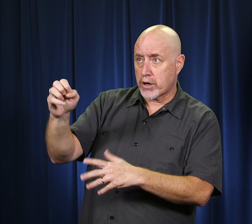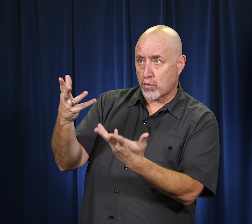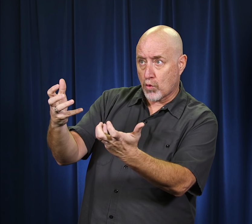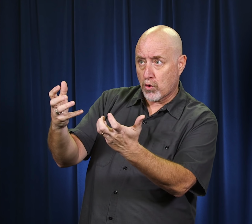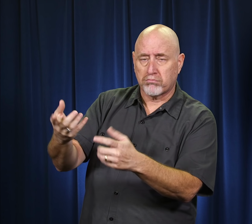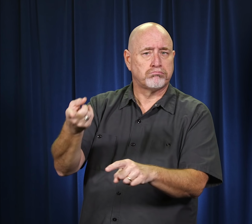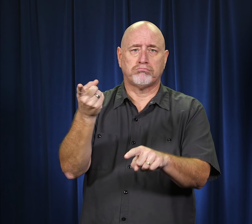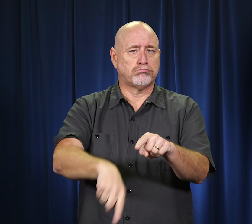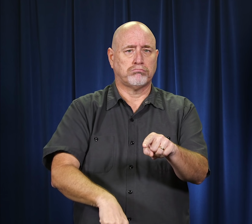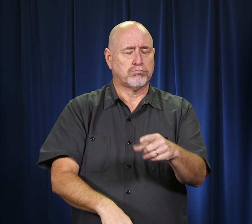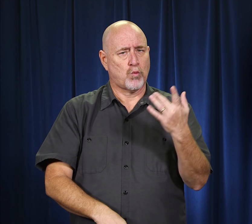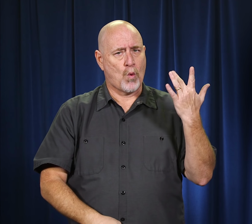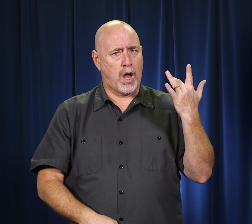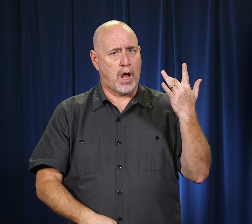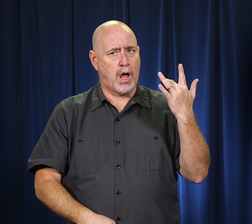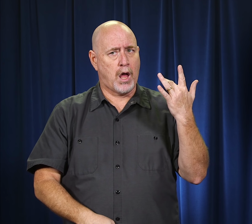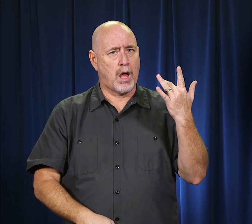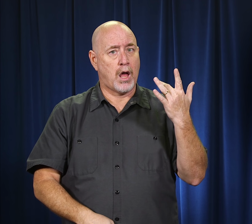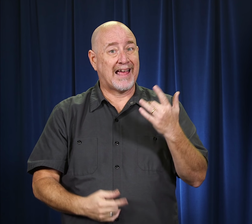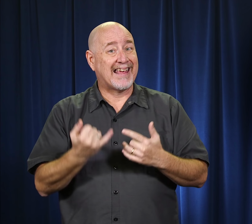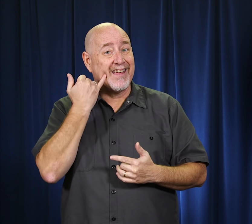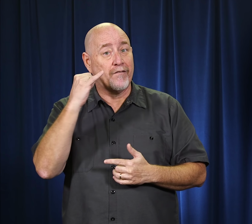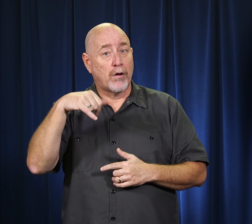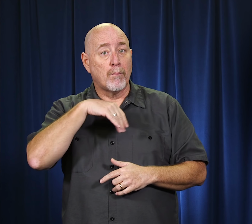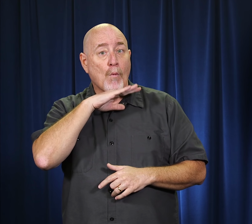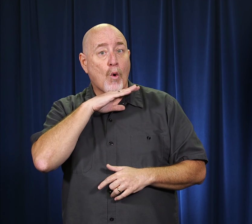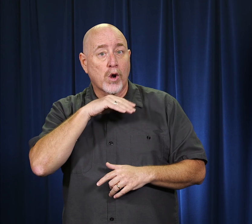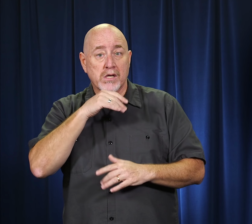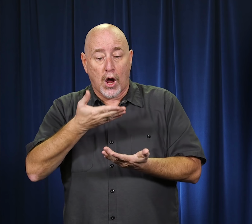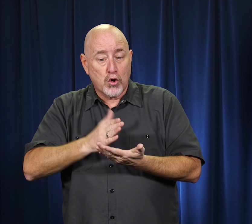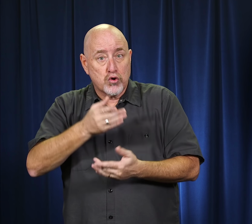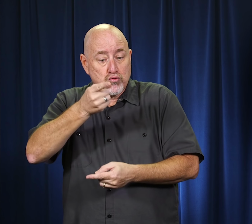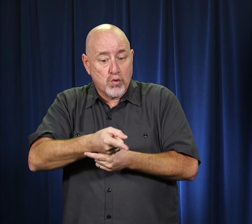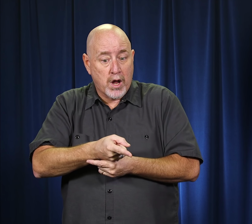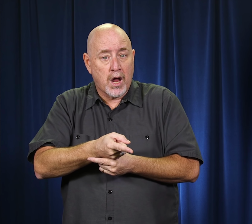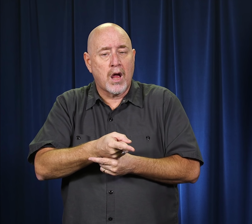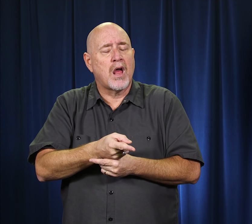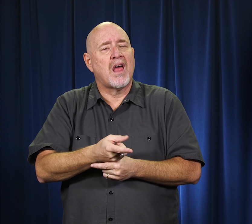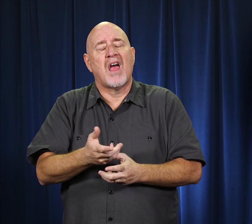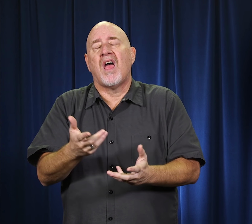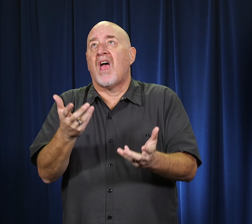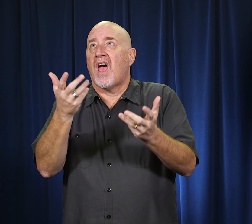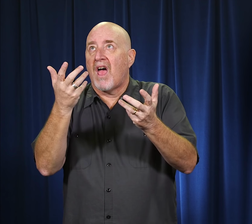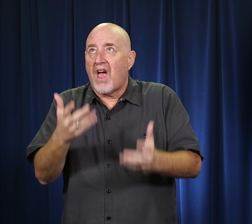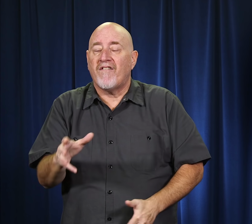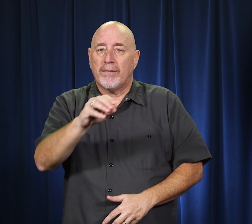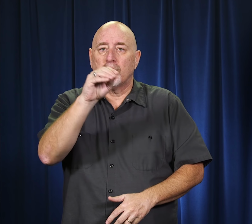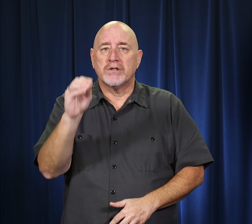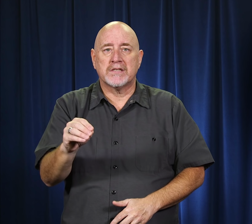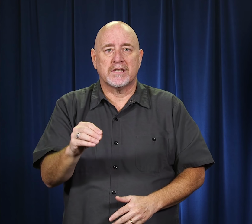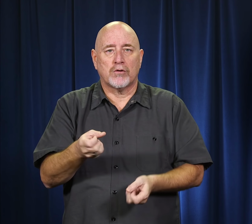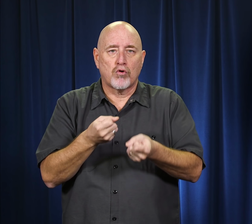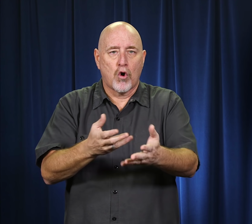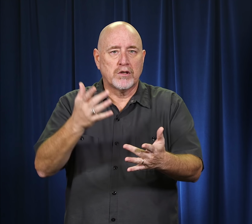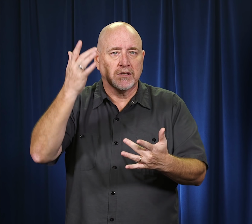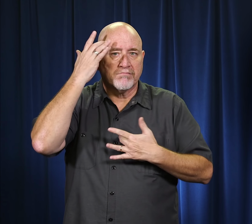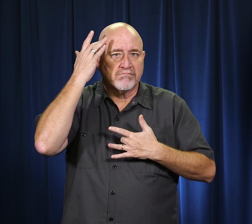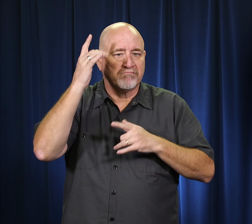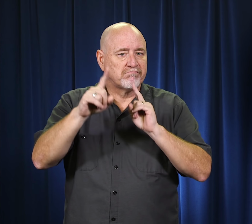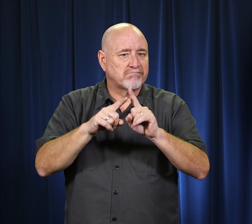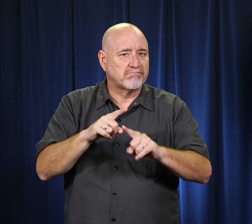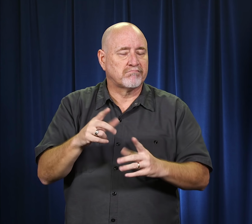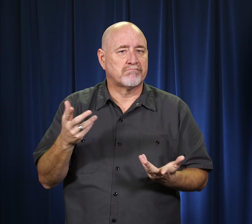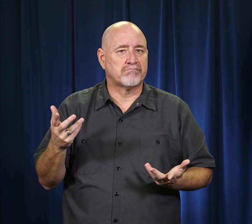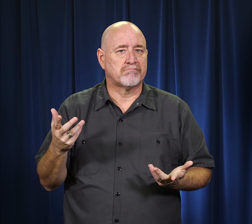it rare. Why? Well, because pork, if it's not cooked properly, has a much higher probability of causing some